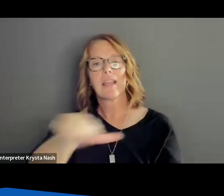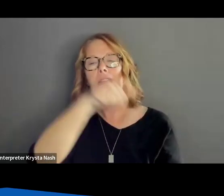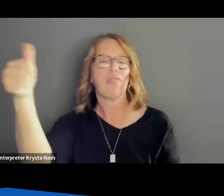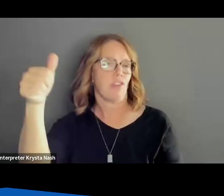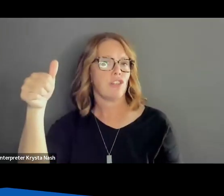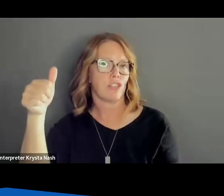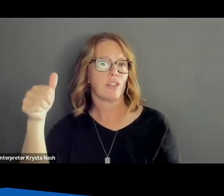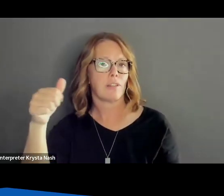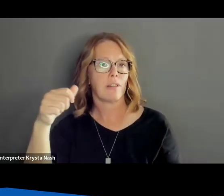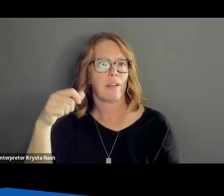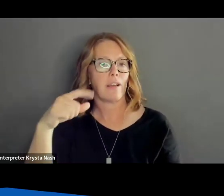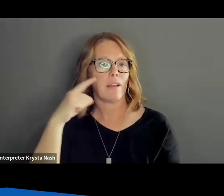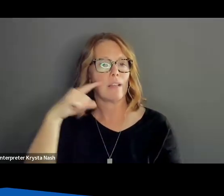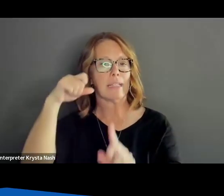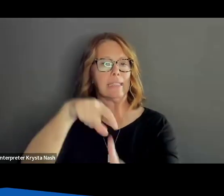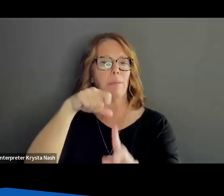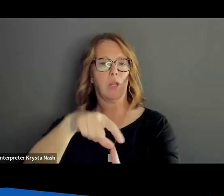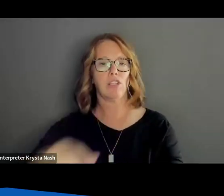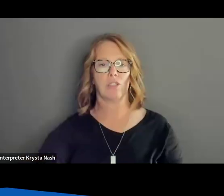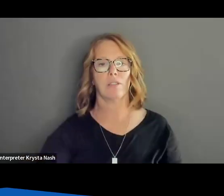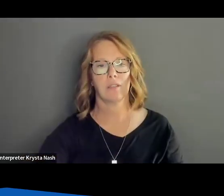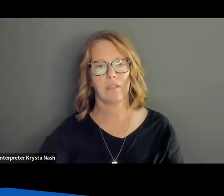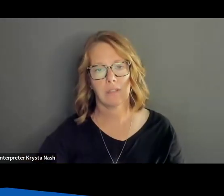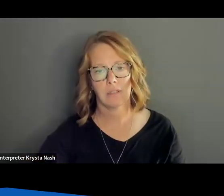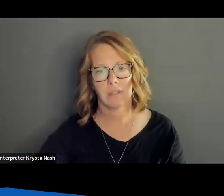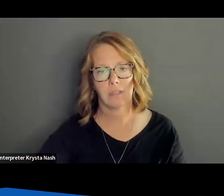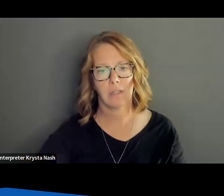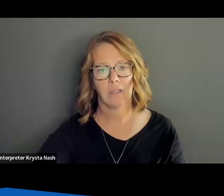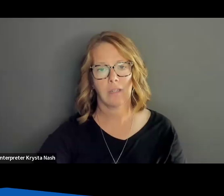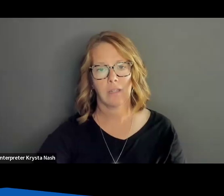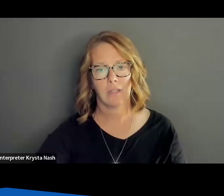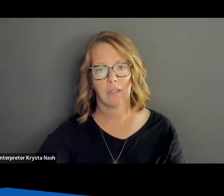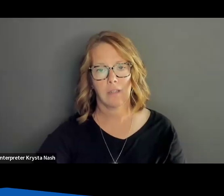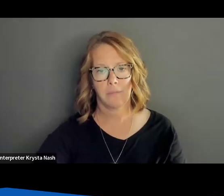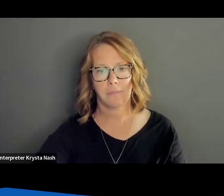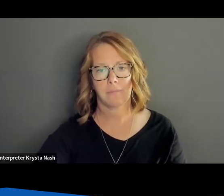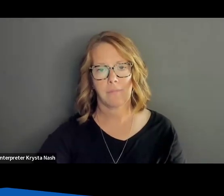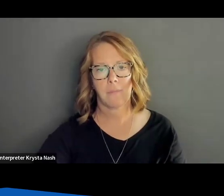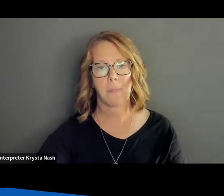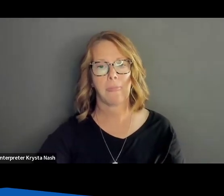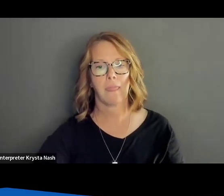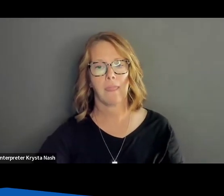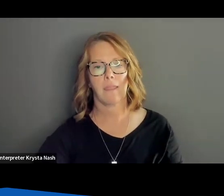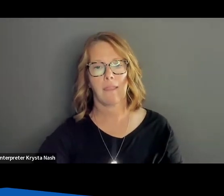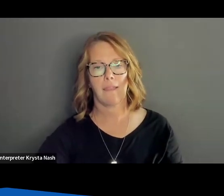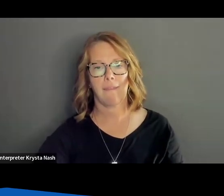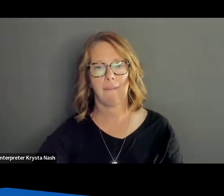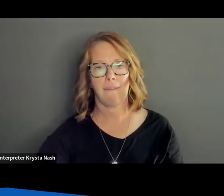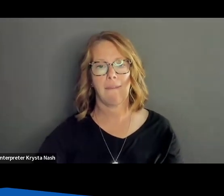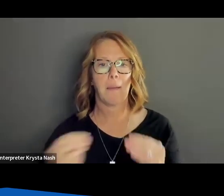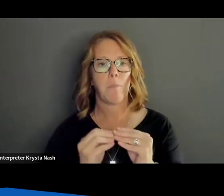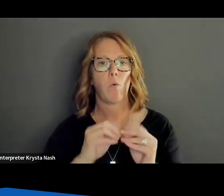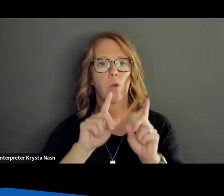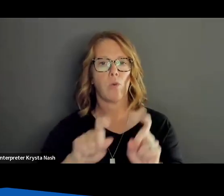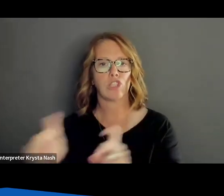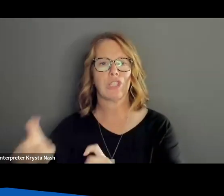stimulation for that. So there's a lot of things that are going on there. So some more questions. This question, oh, when